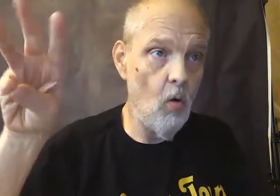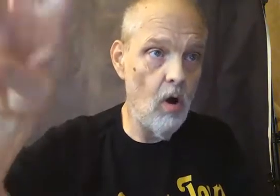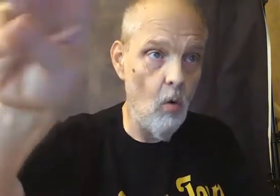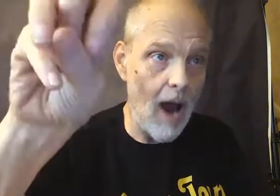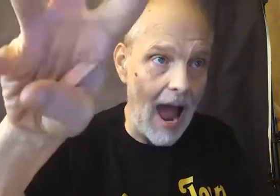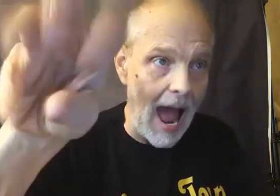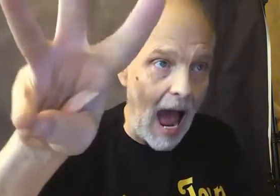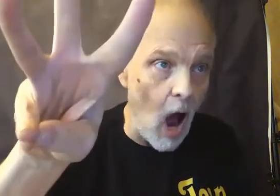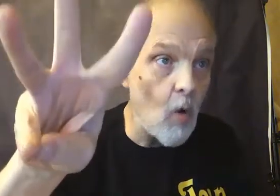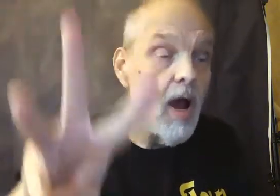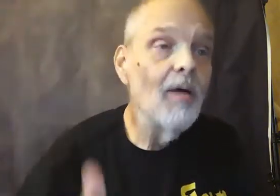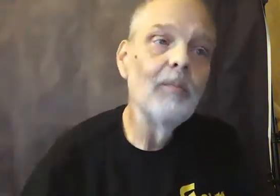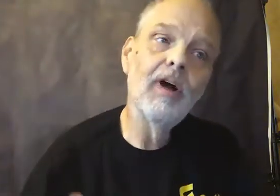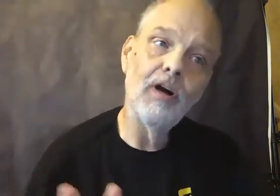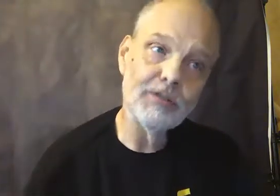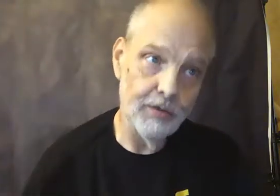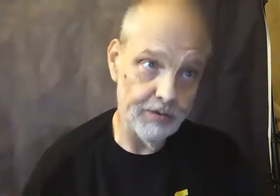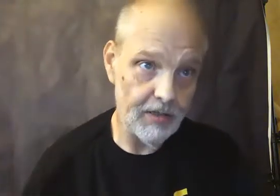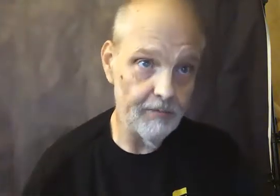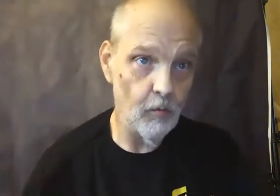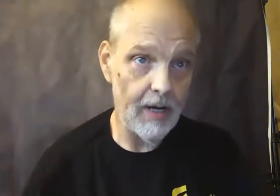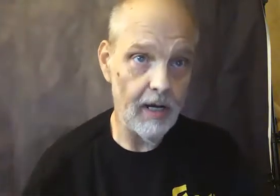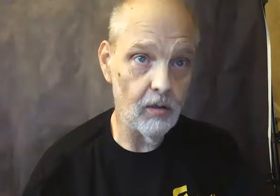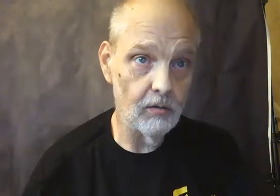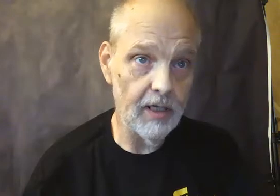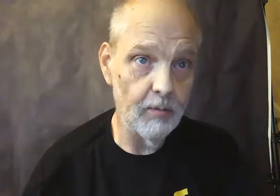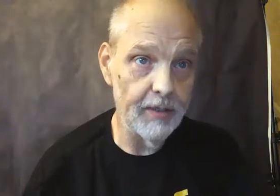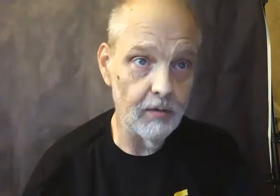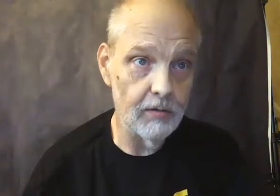Wow, wow. Also, there's a sign for wow. Anybody know?